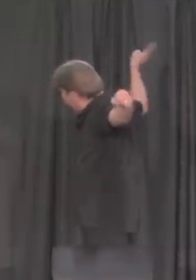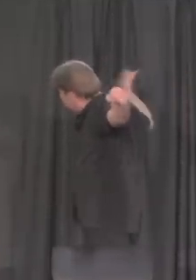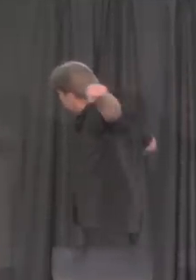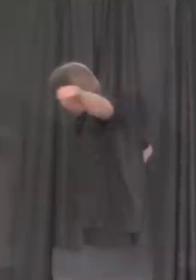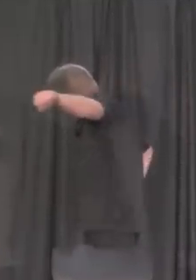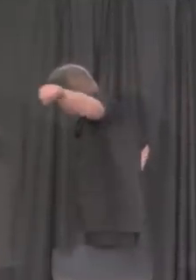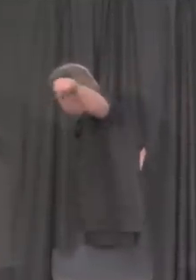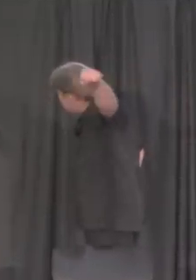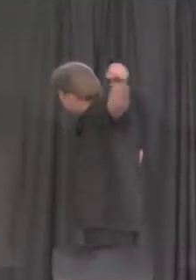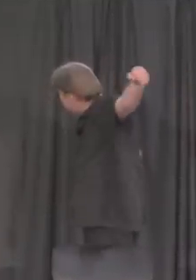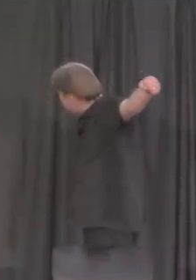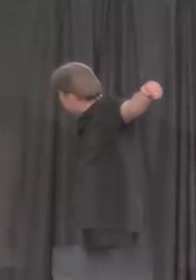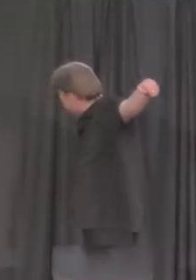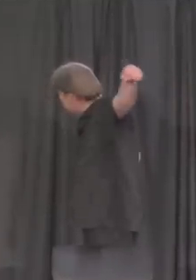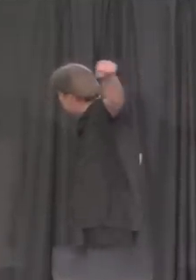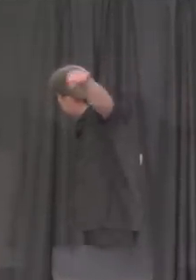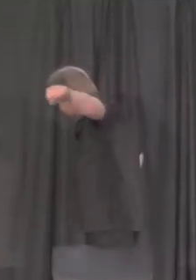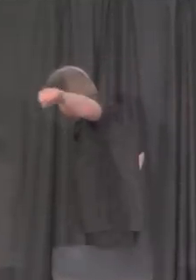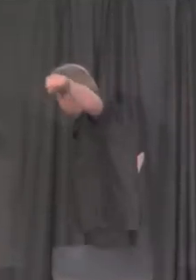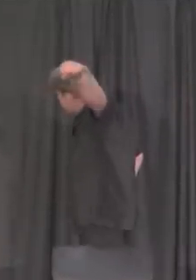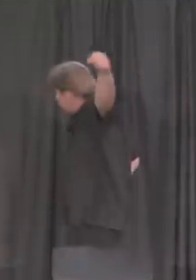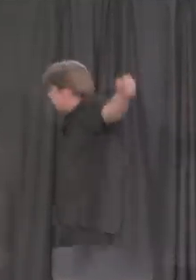Hurry up, I'm not looking at the road.